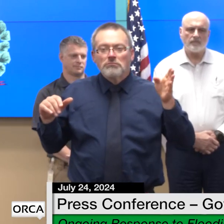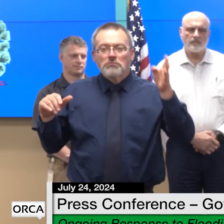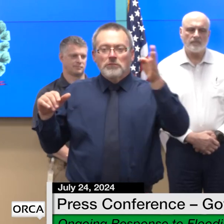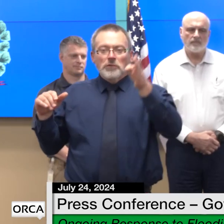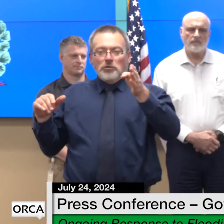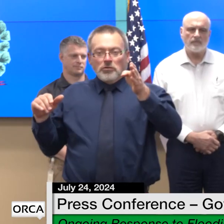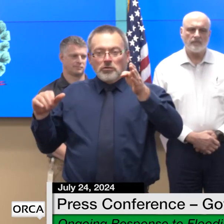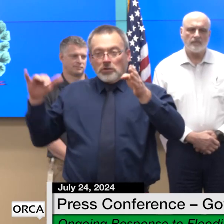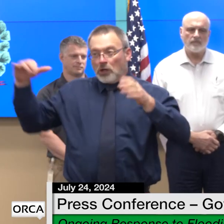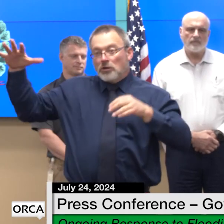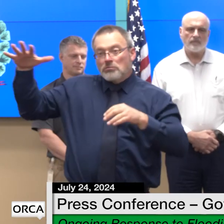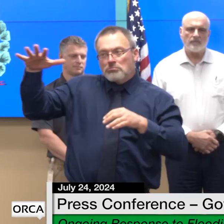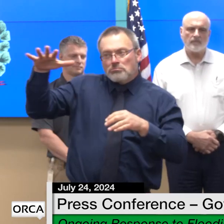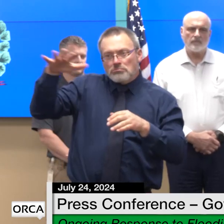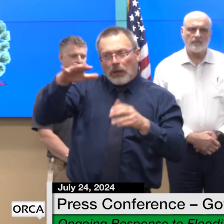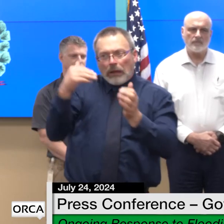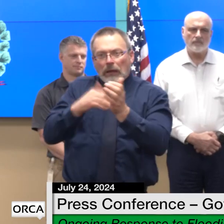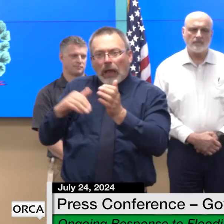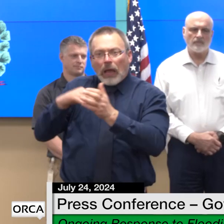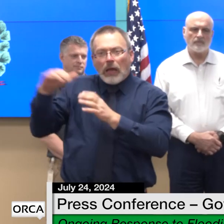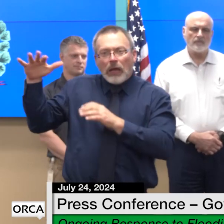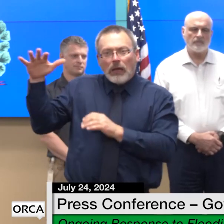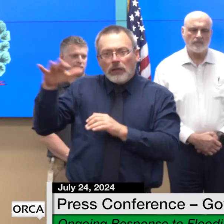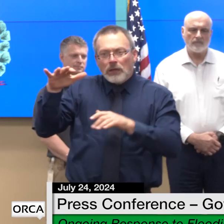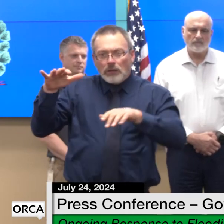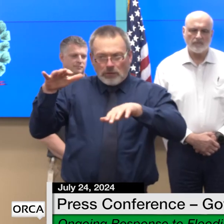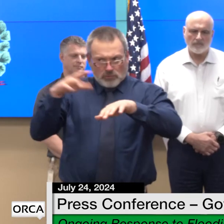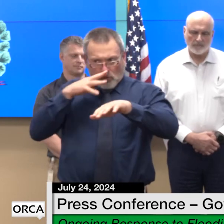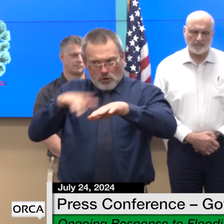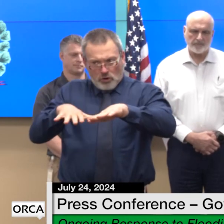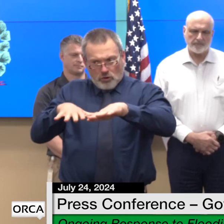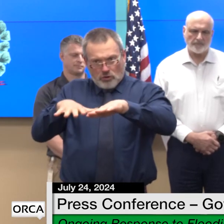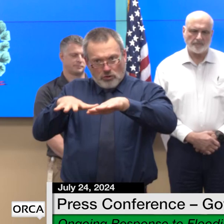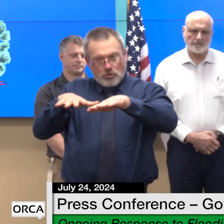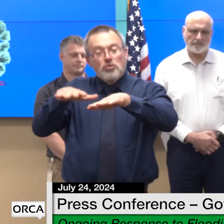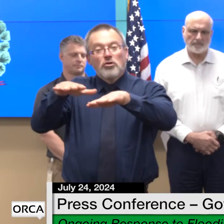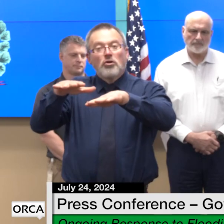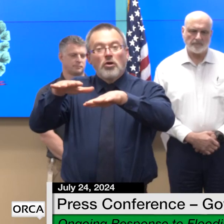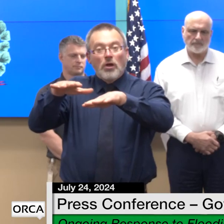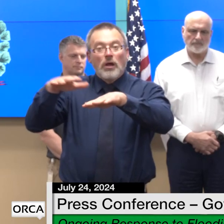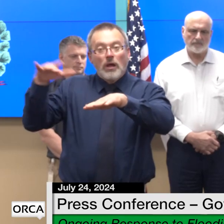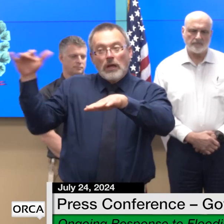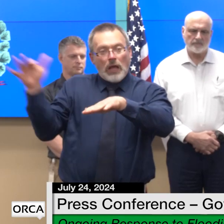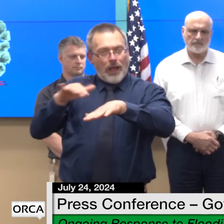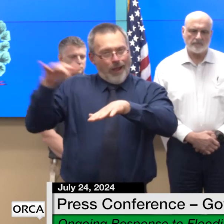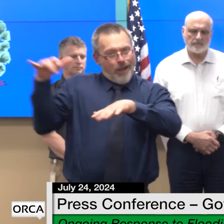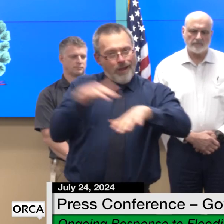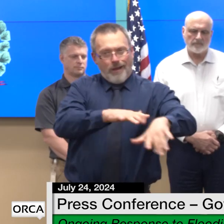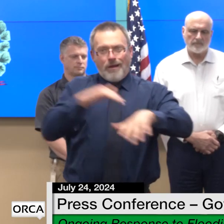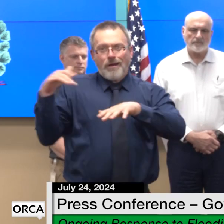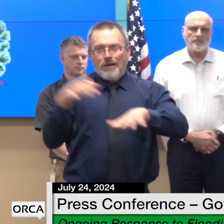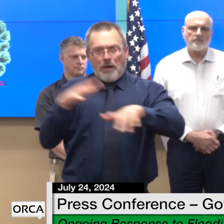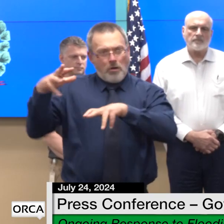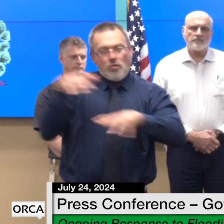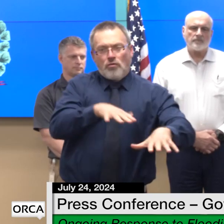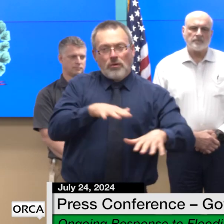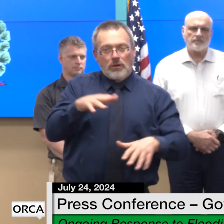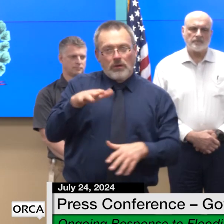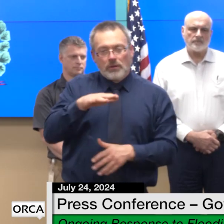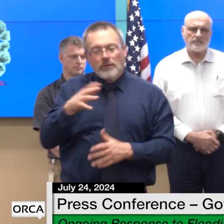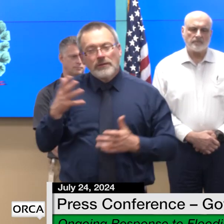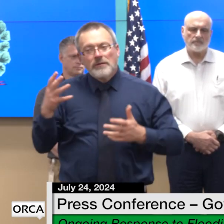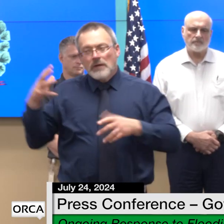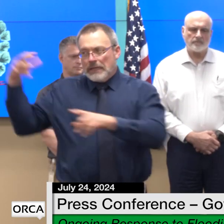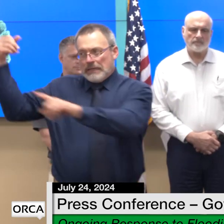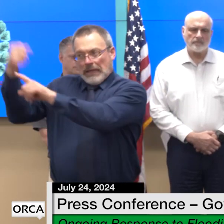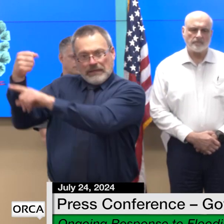moves through and immediately another one comes along like a train and covers and saturates the same area, sometimes leading